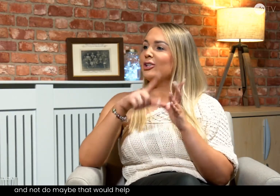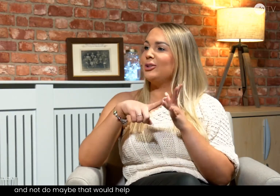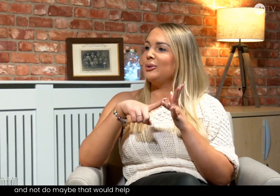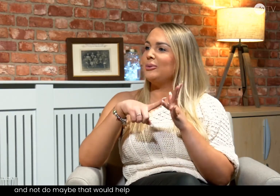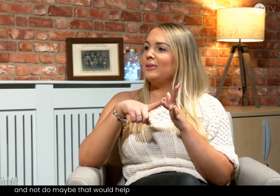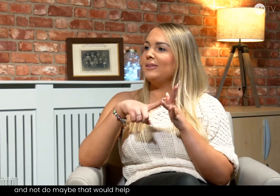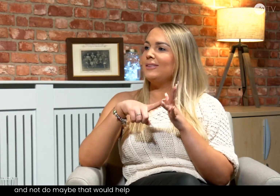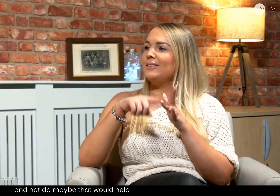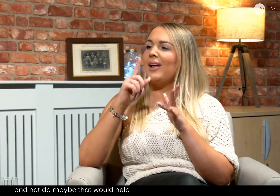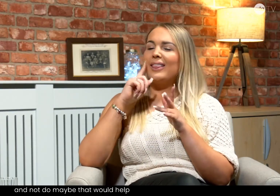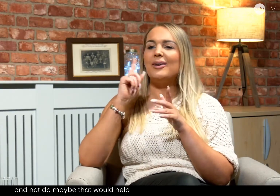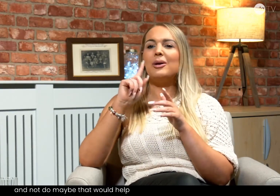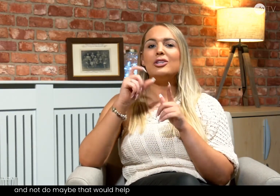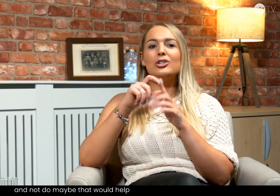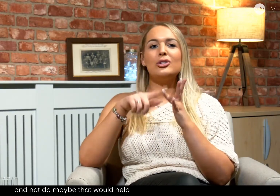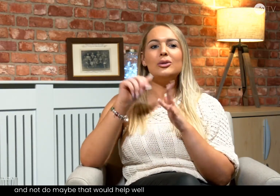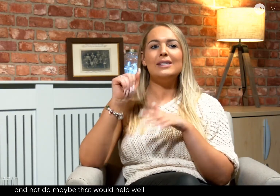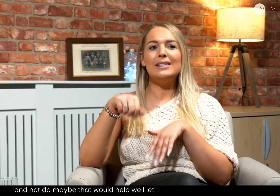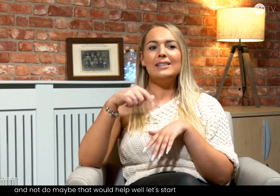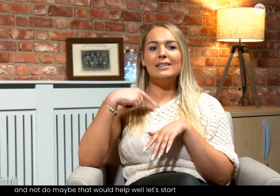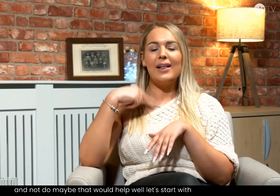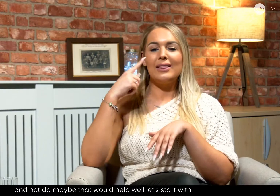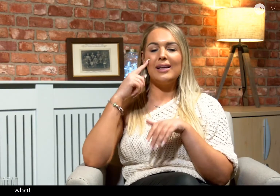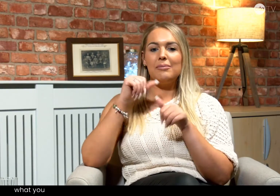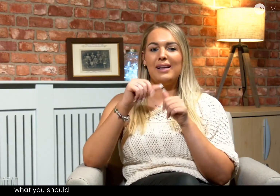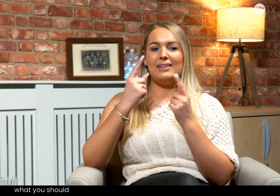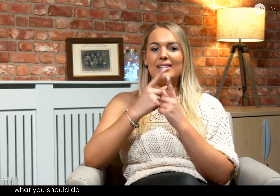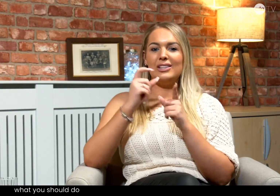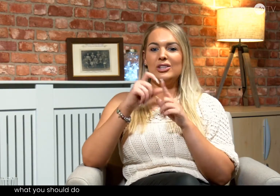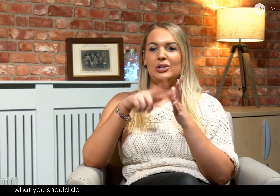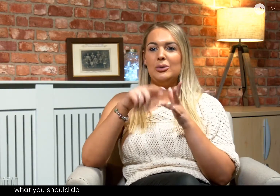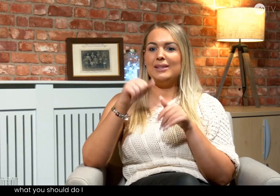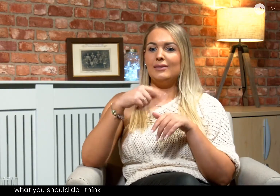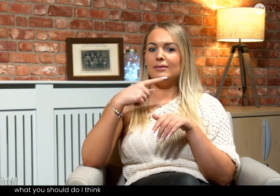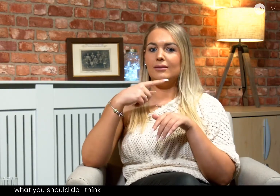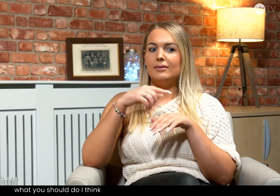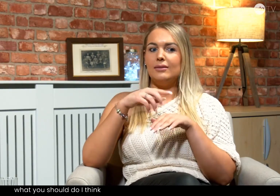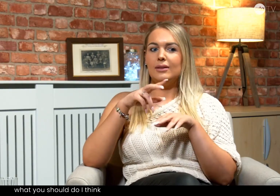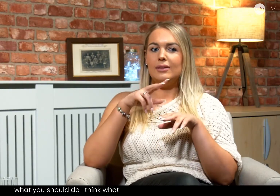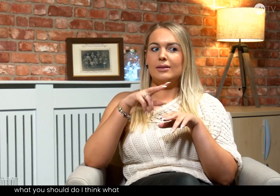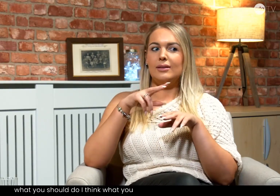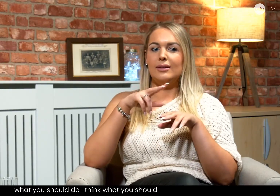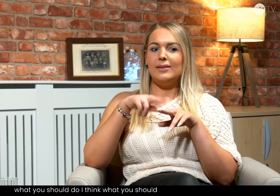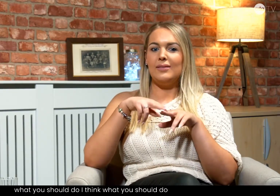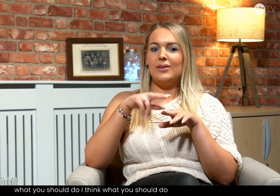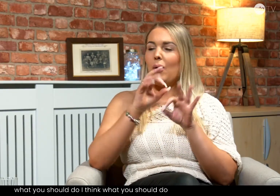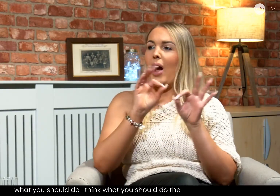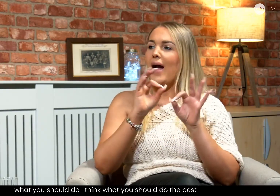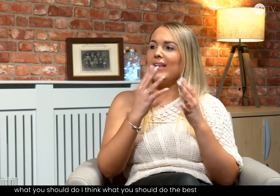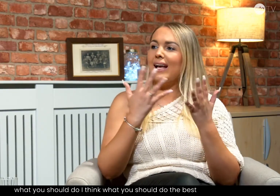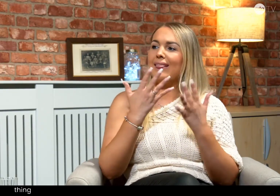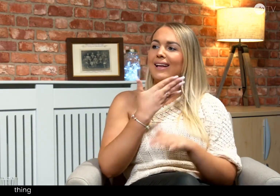Well, let's start with what you should do, I think. What you should do, the best thing is to